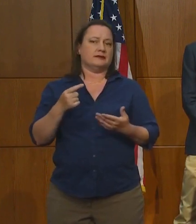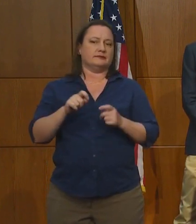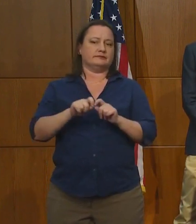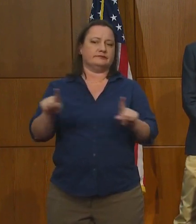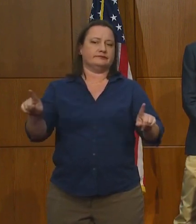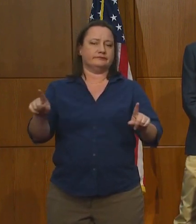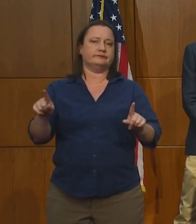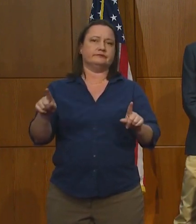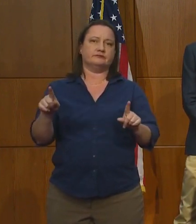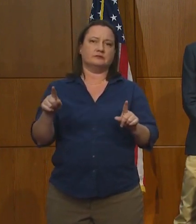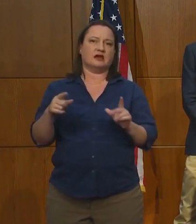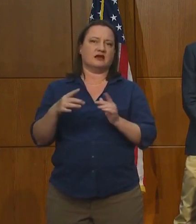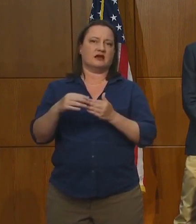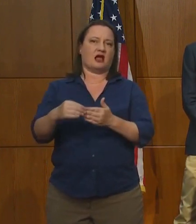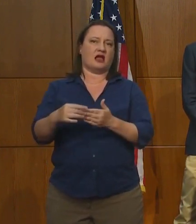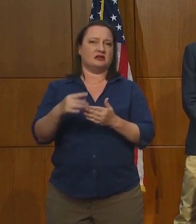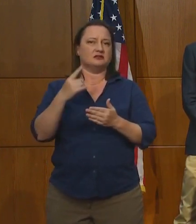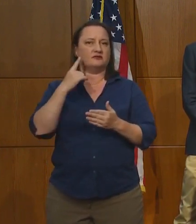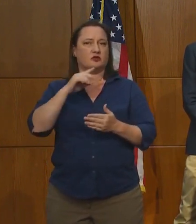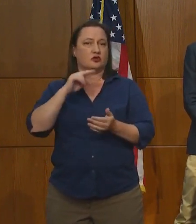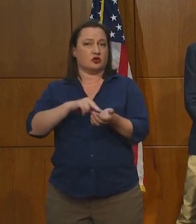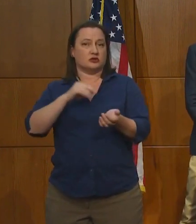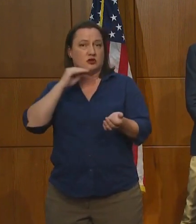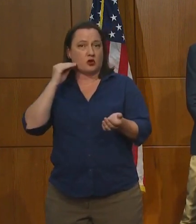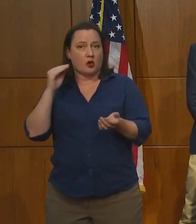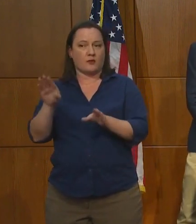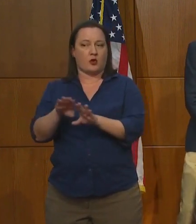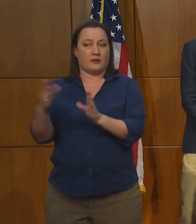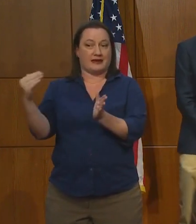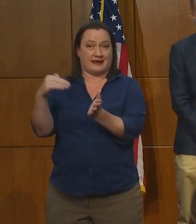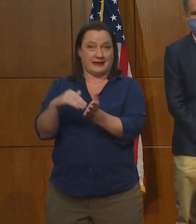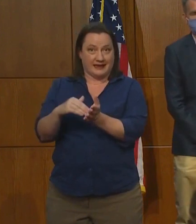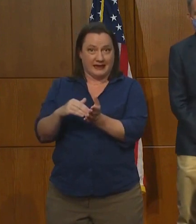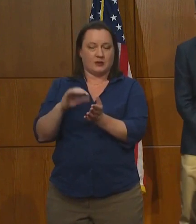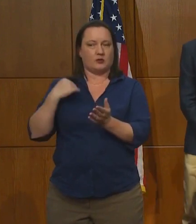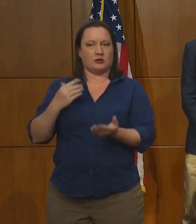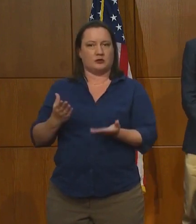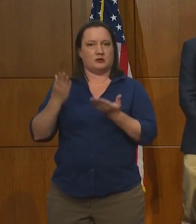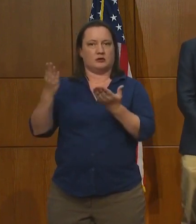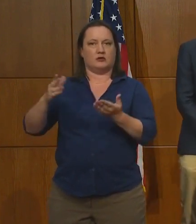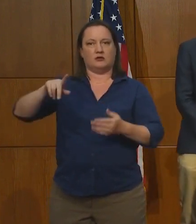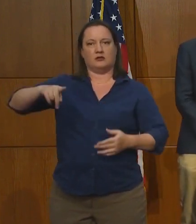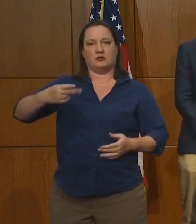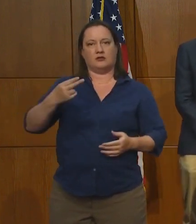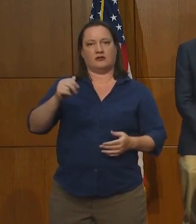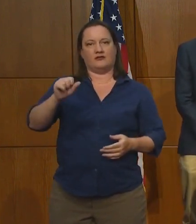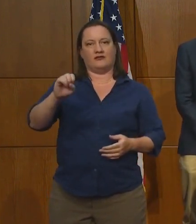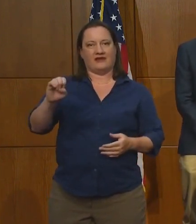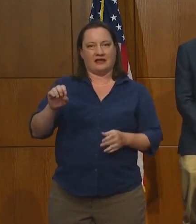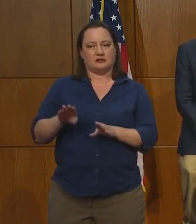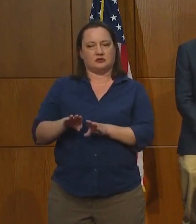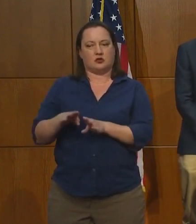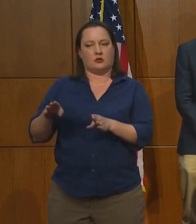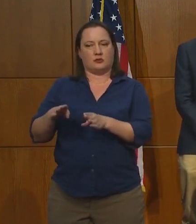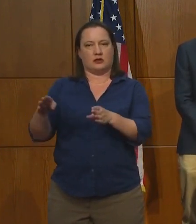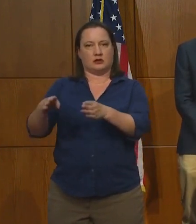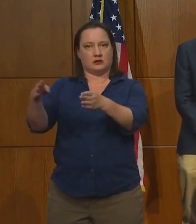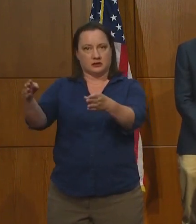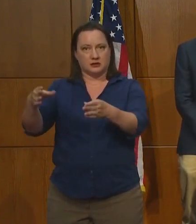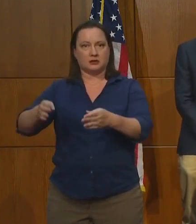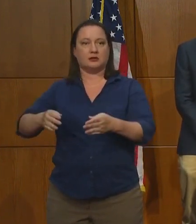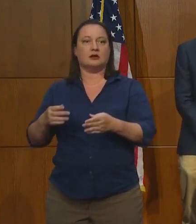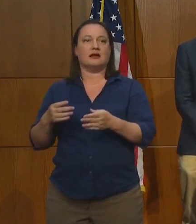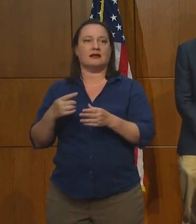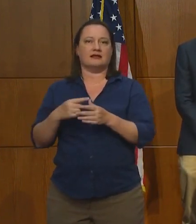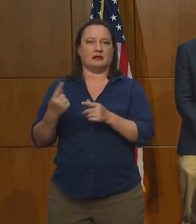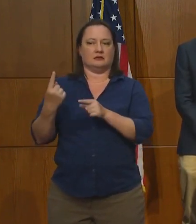home reopening, which did include recommendations for phased reopening and serial or weekly